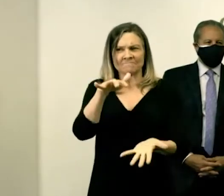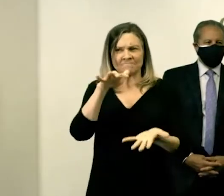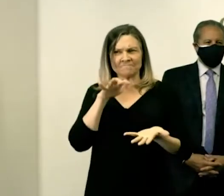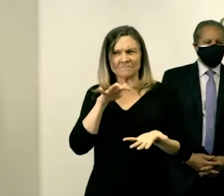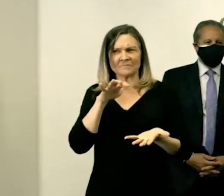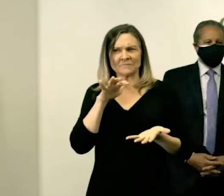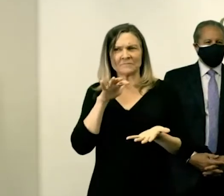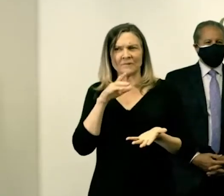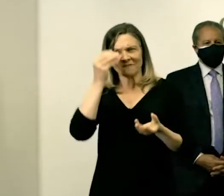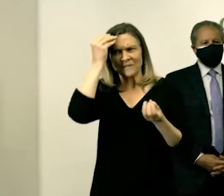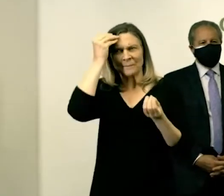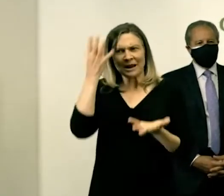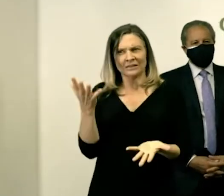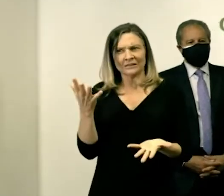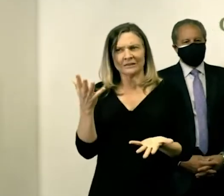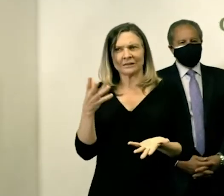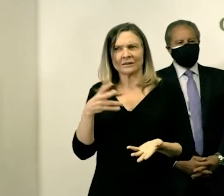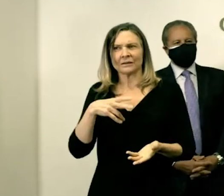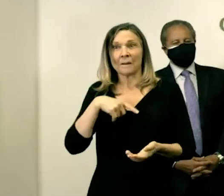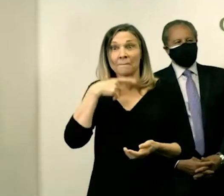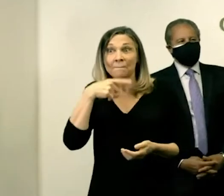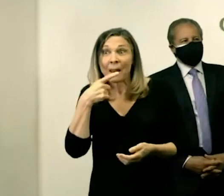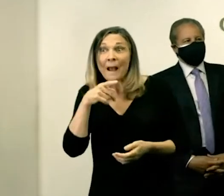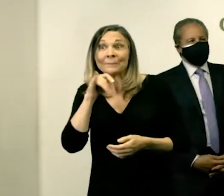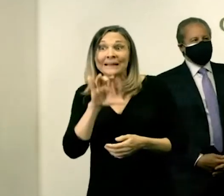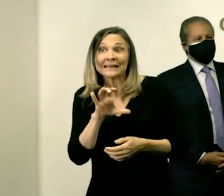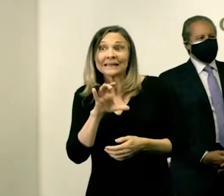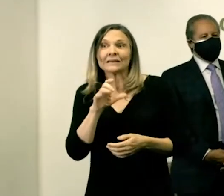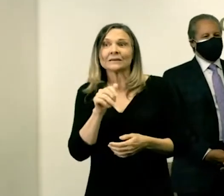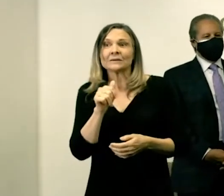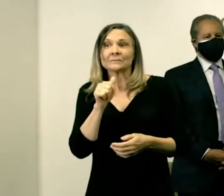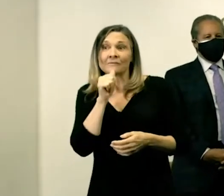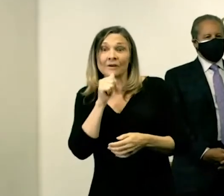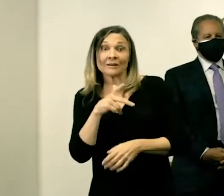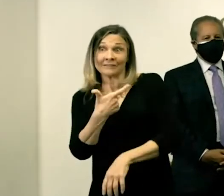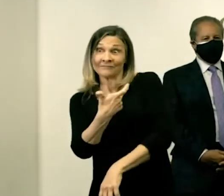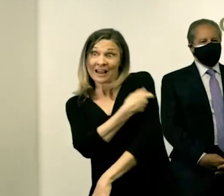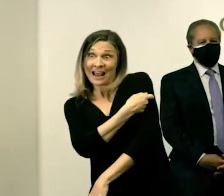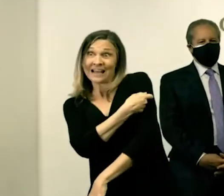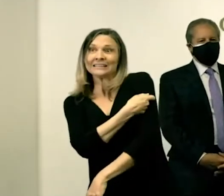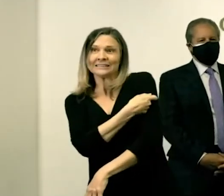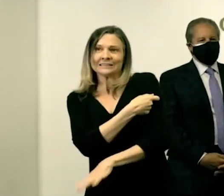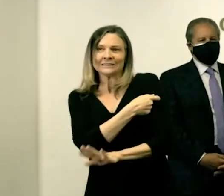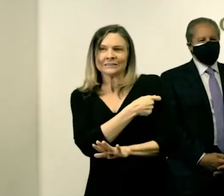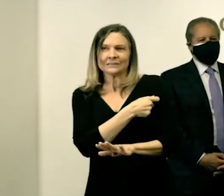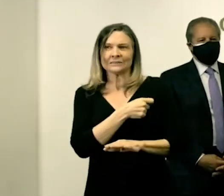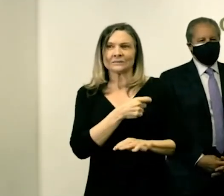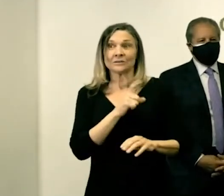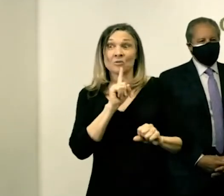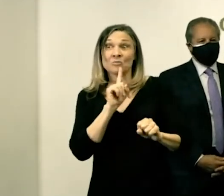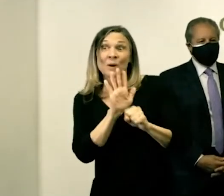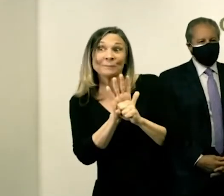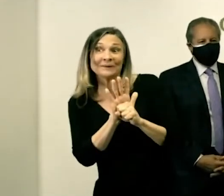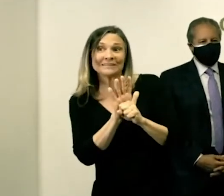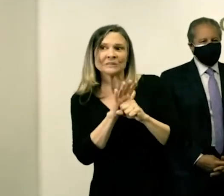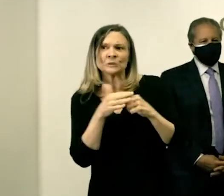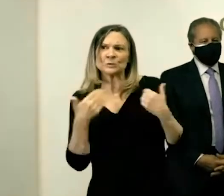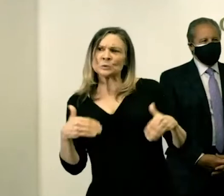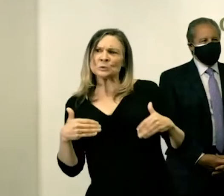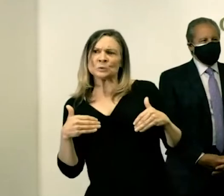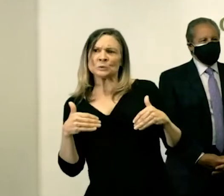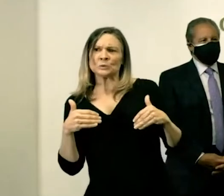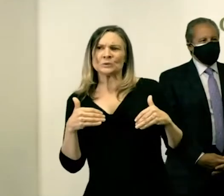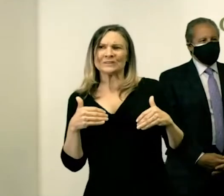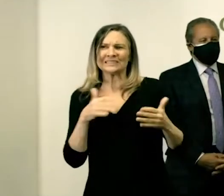publicly and privately around J&J vaccines that were more promising than we had understood just a few weeks